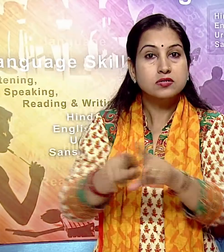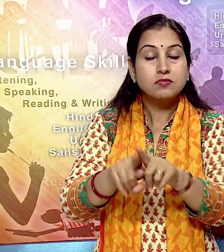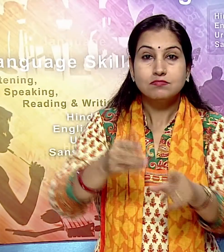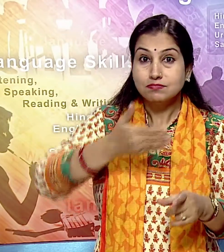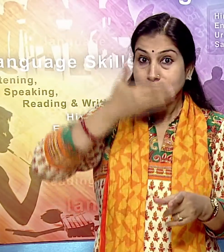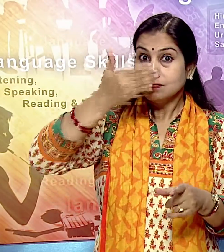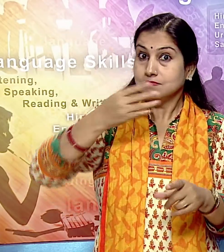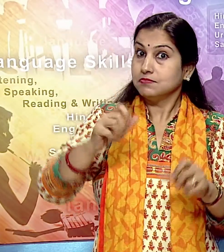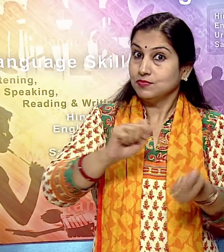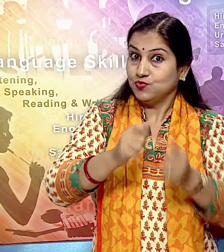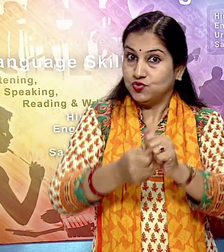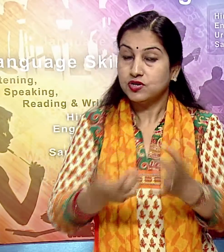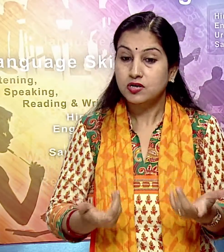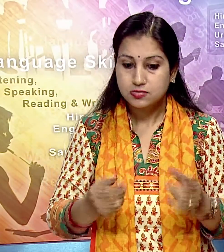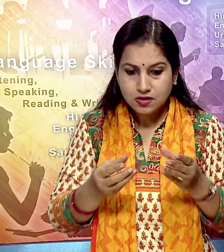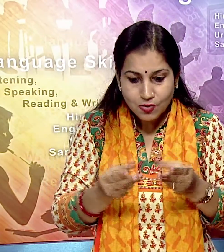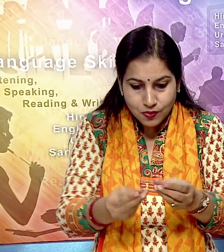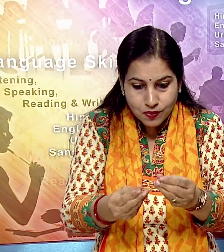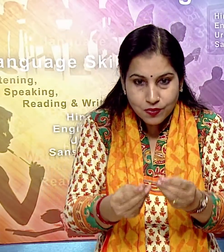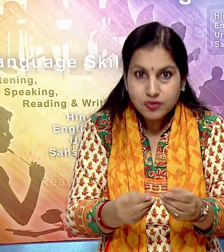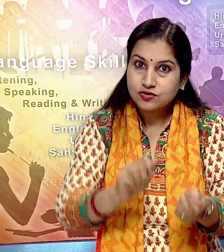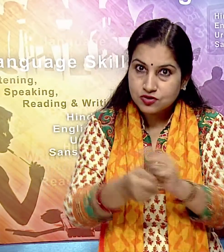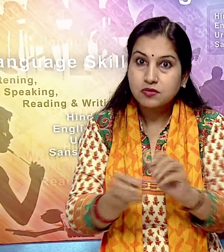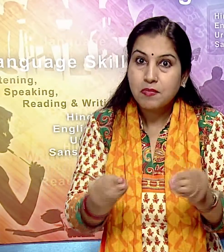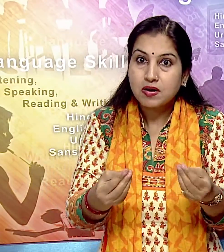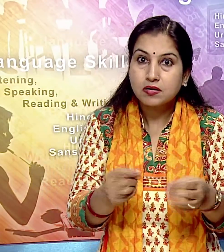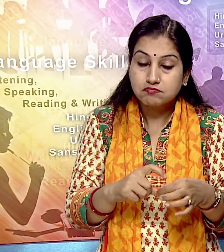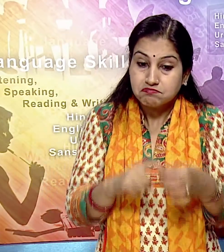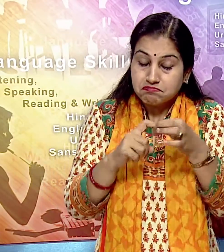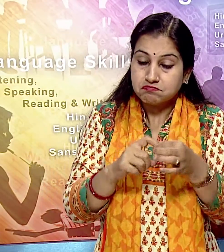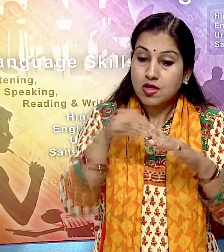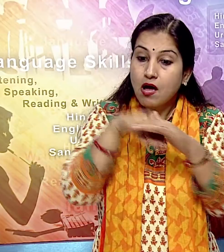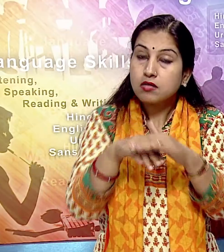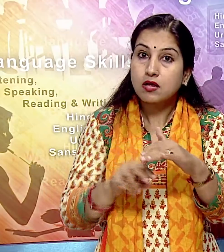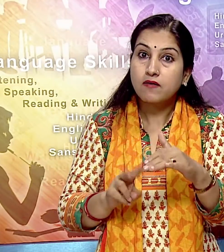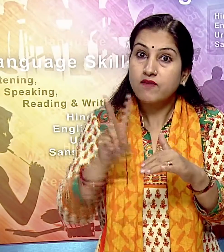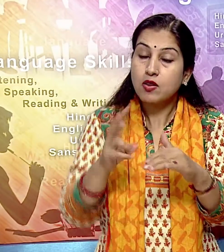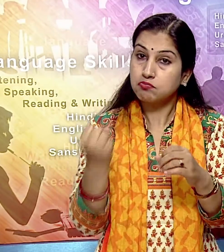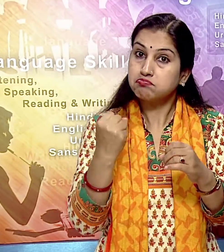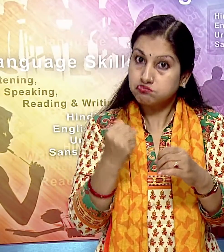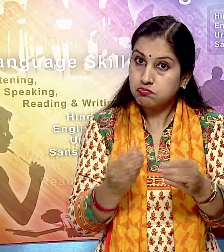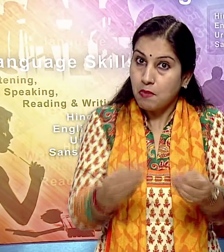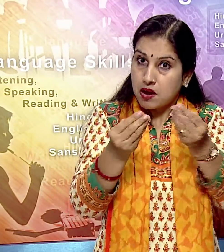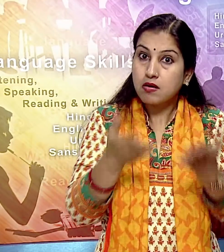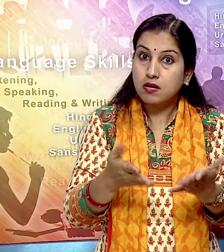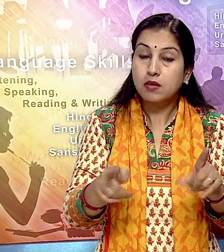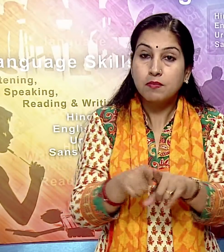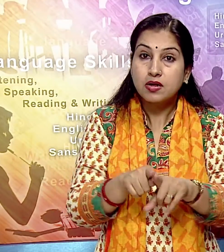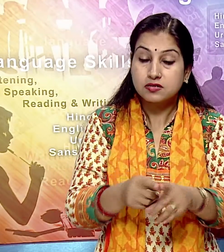texture in it. It improves the nutritional value and digestibility of food.